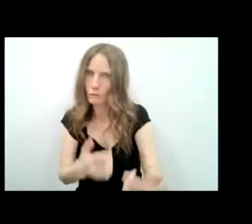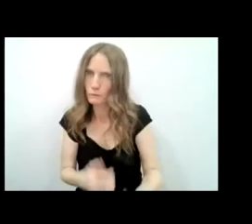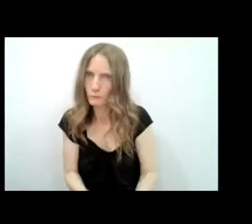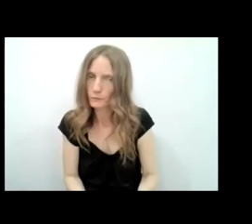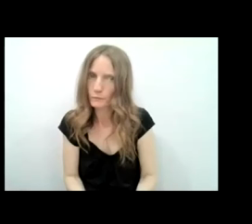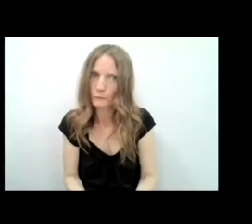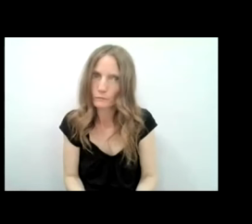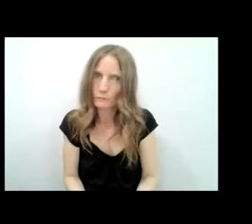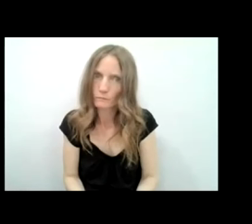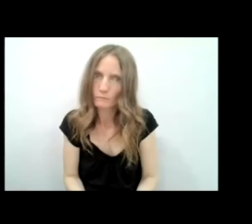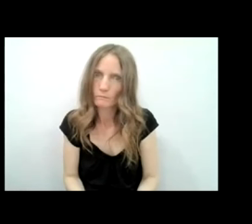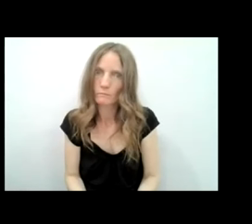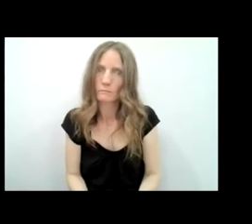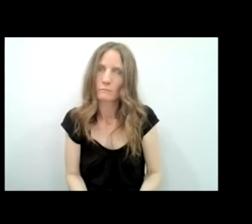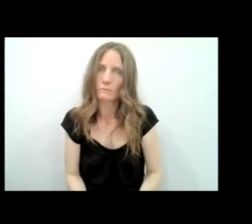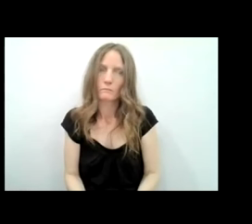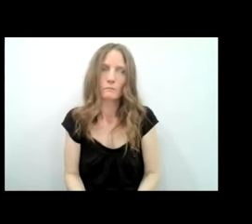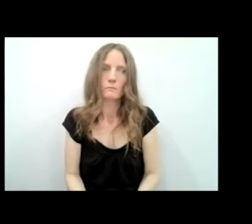Let's see here.